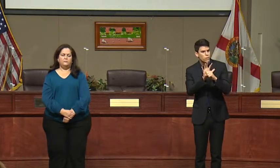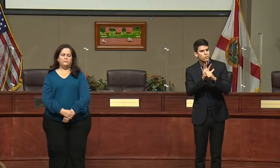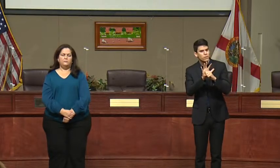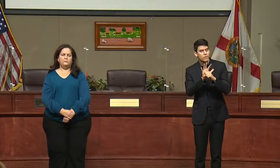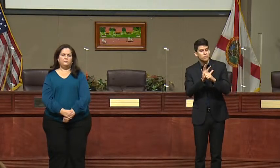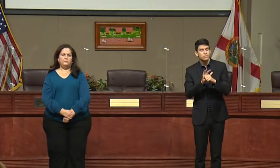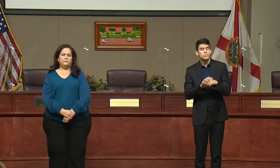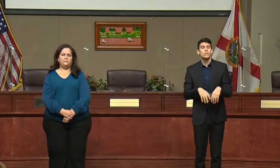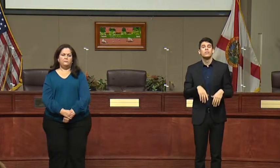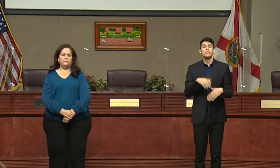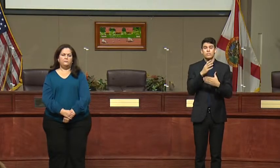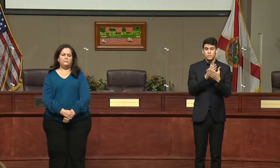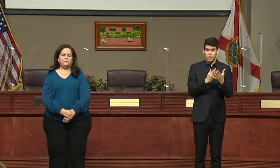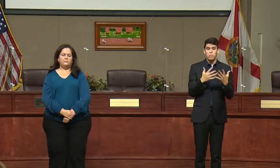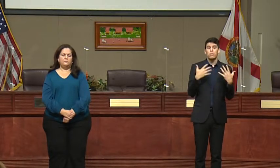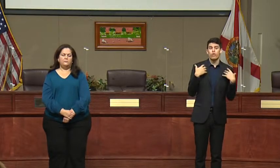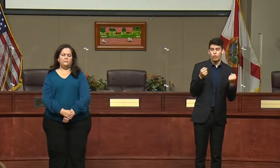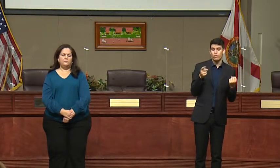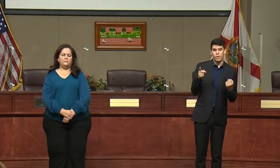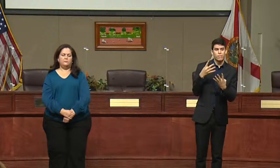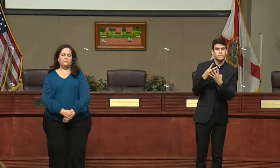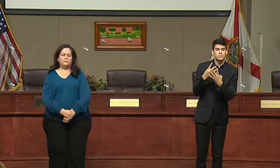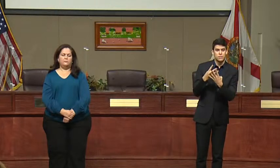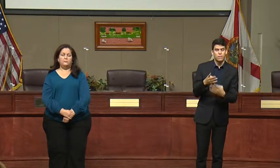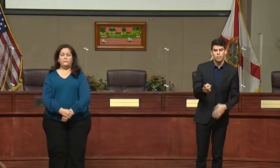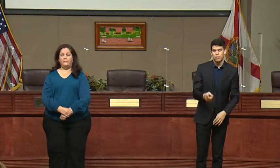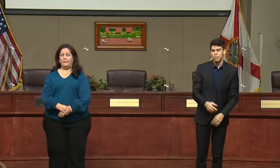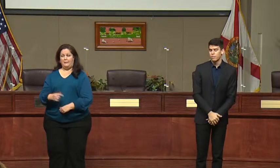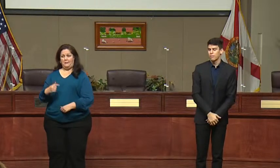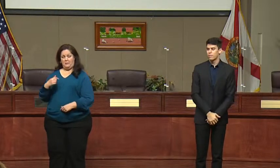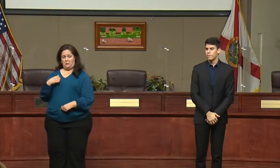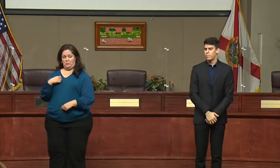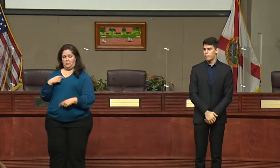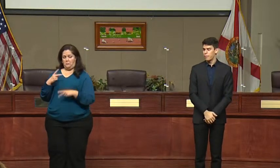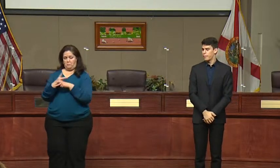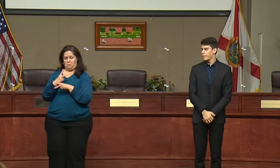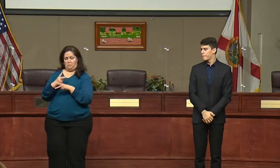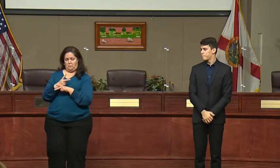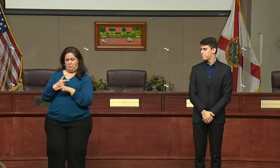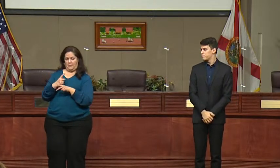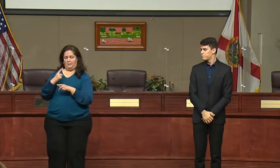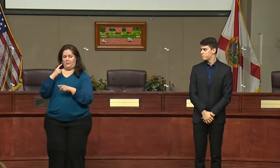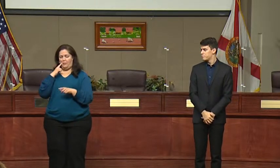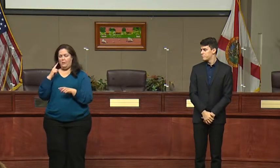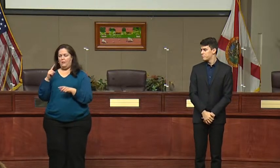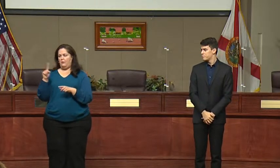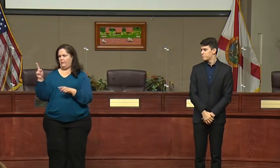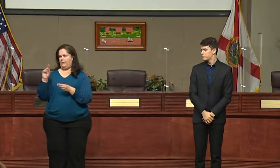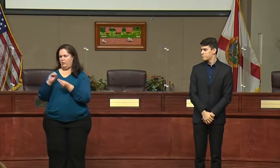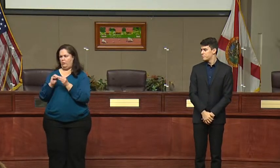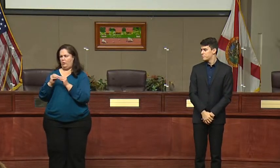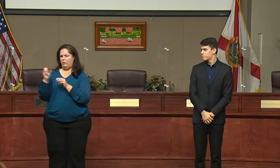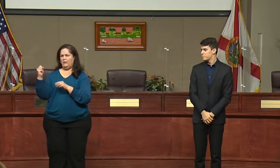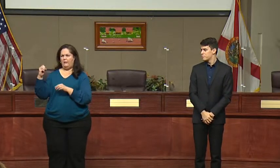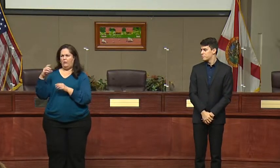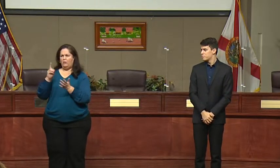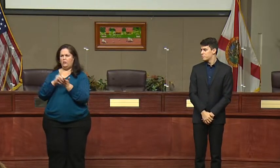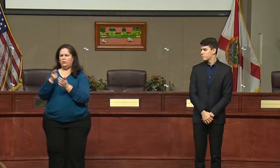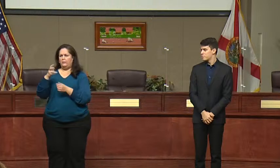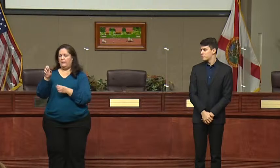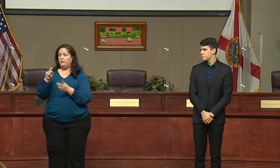some phase of recovery at the jail. Si hice la matemática correcta, basado en la figura que ofreció el doctor Pino,